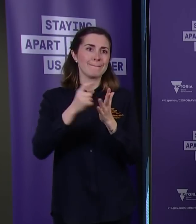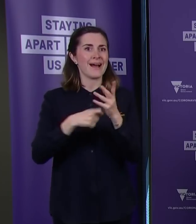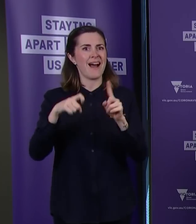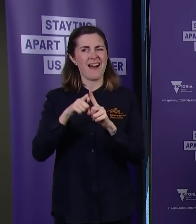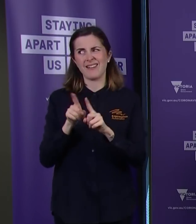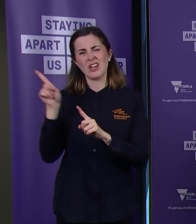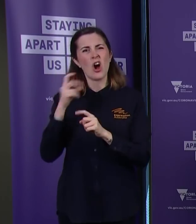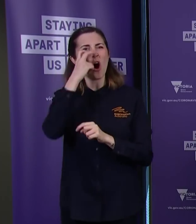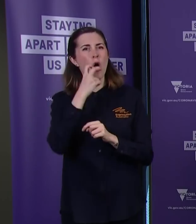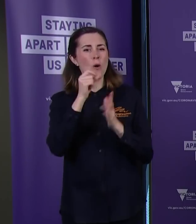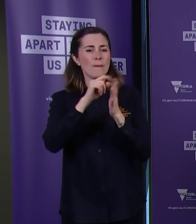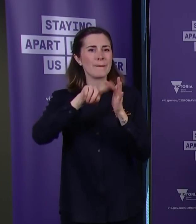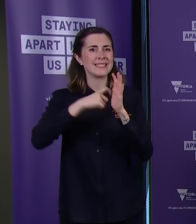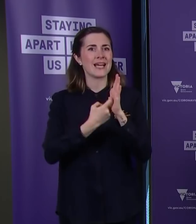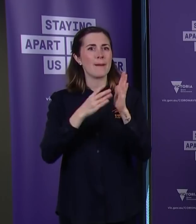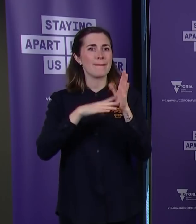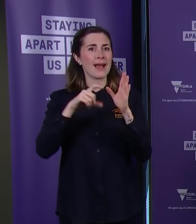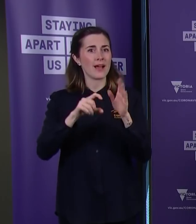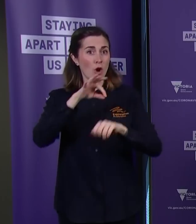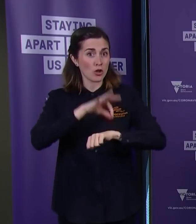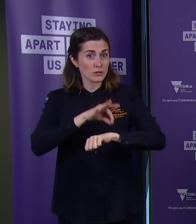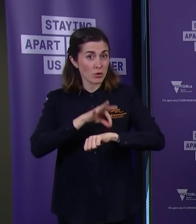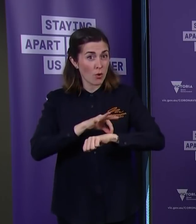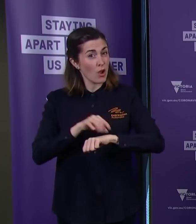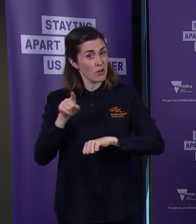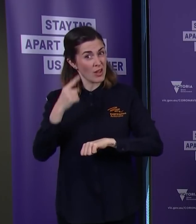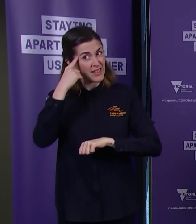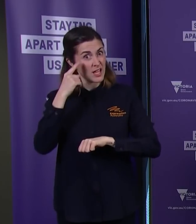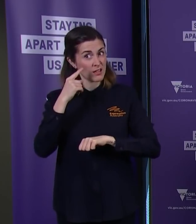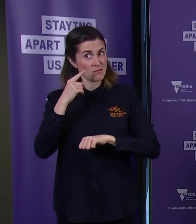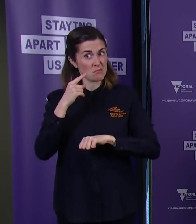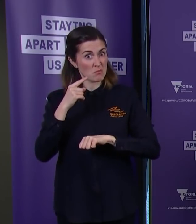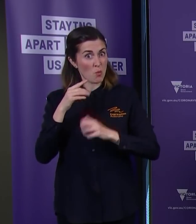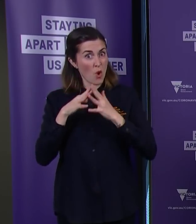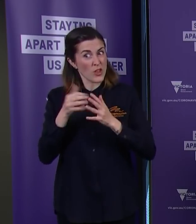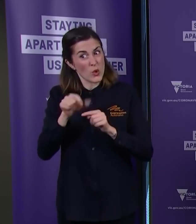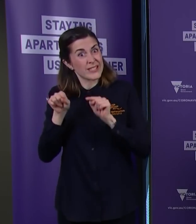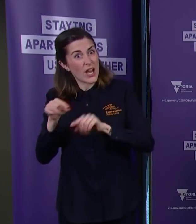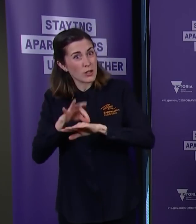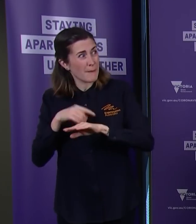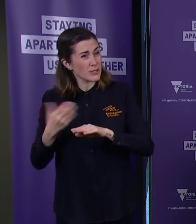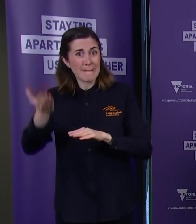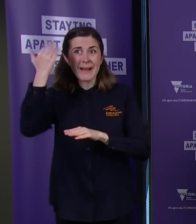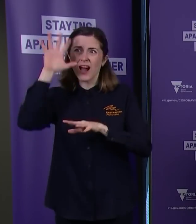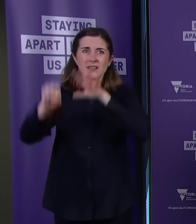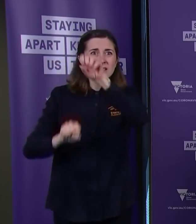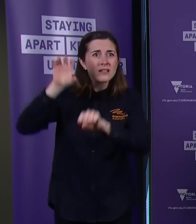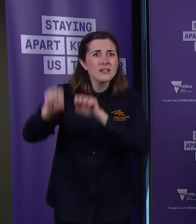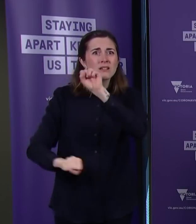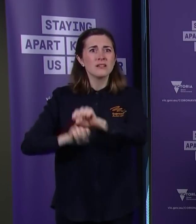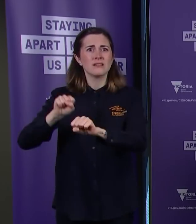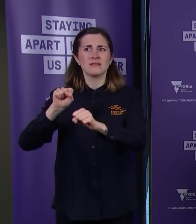you think this could be a chance to use that hospital? The investment early in the pandemic response was at the time all